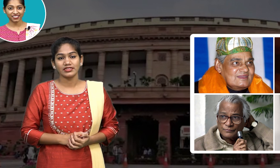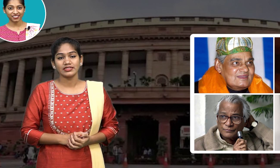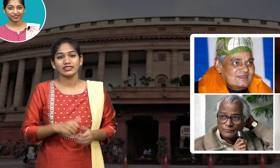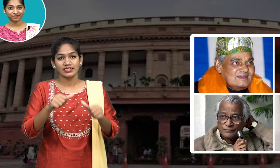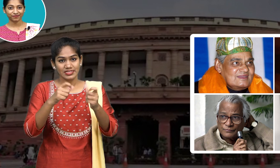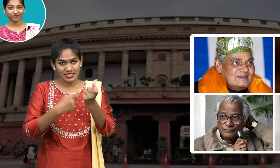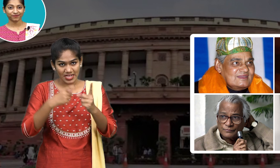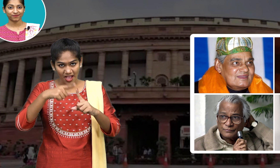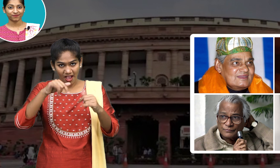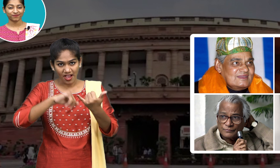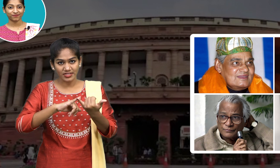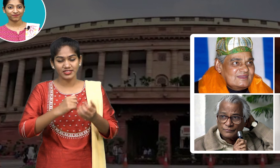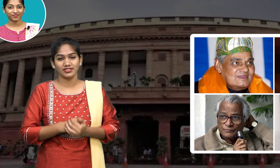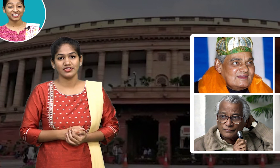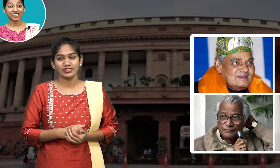arts,